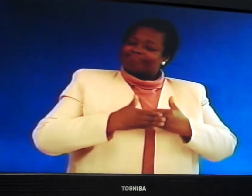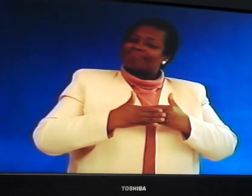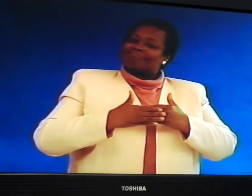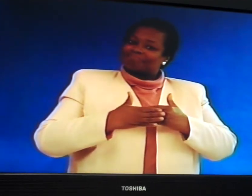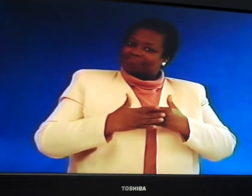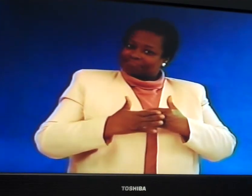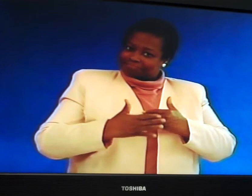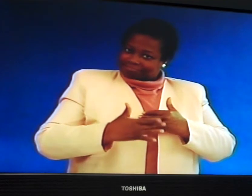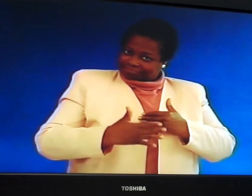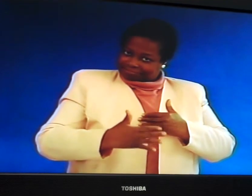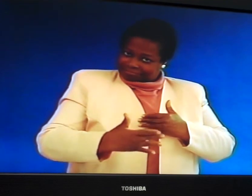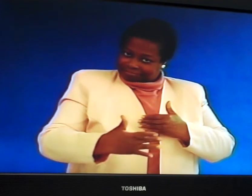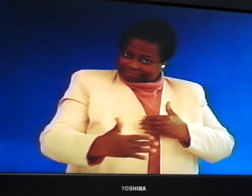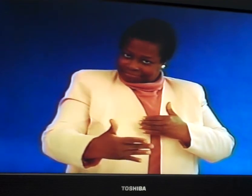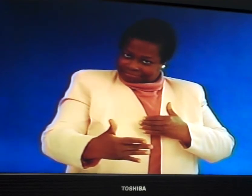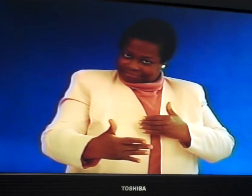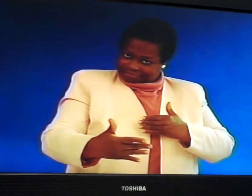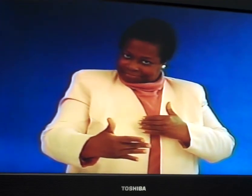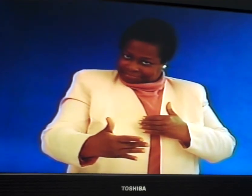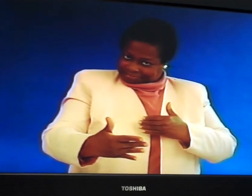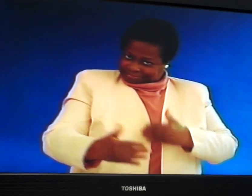Oral and writing and fingerspelling.